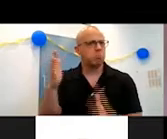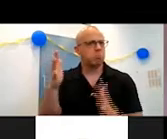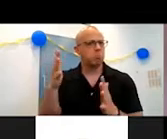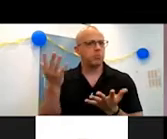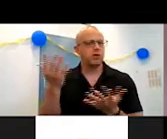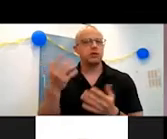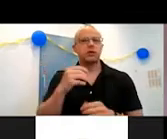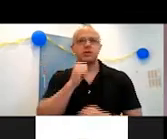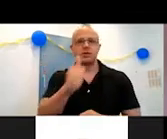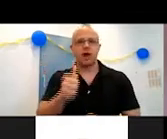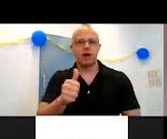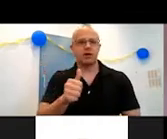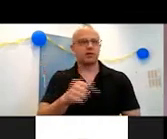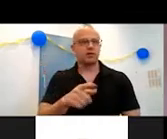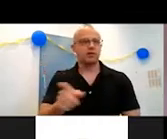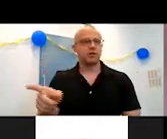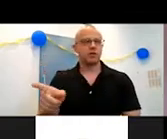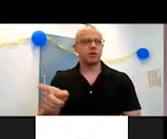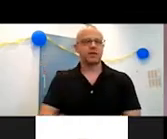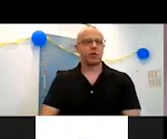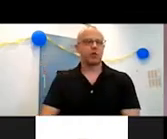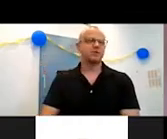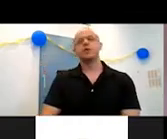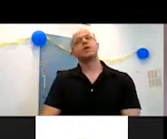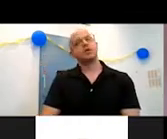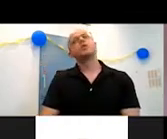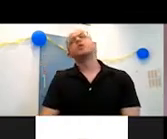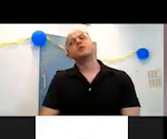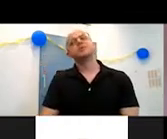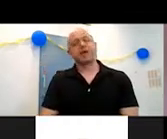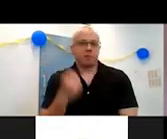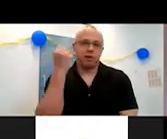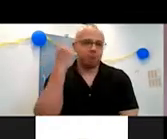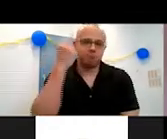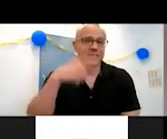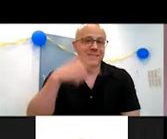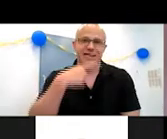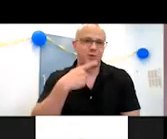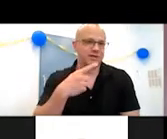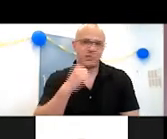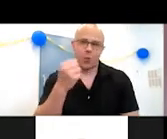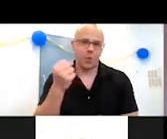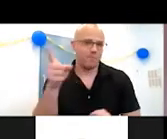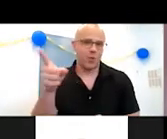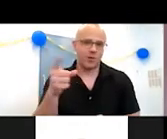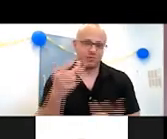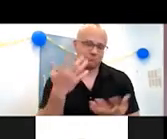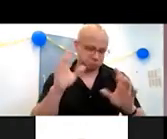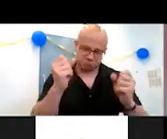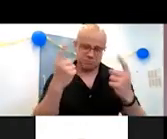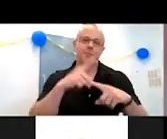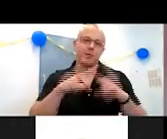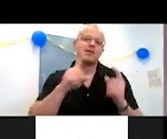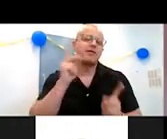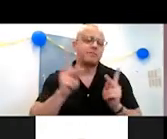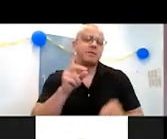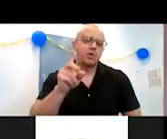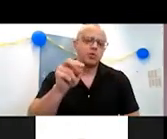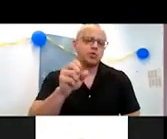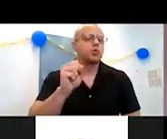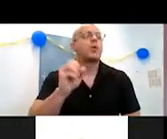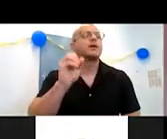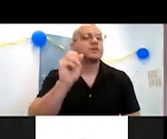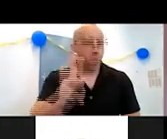things obvious, like who, and then you point over there. But you can, use your head to kind of gesture.